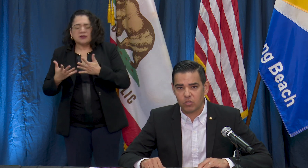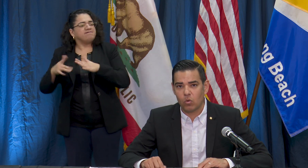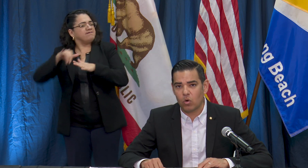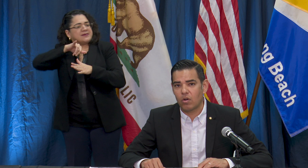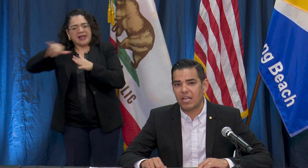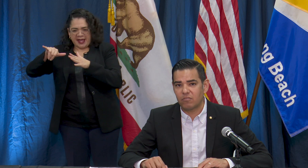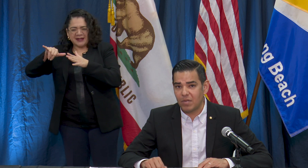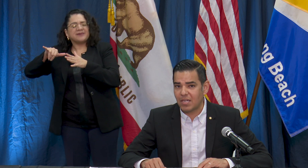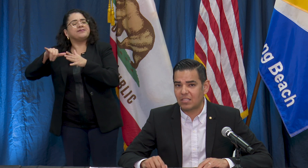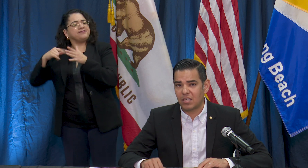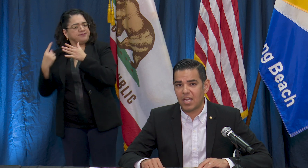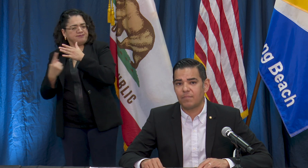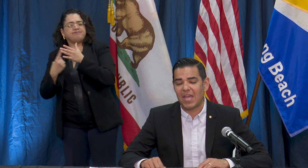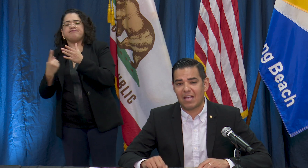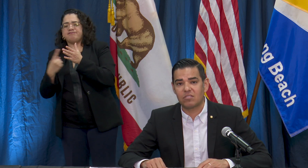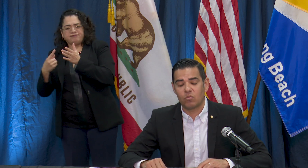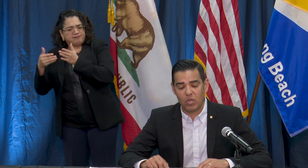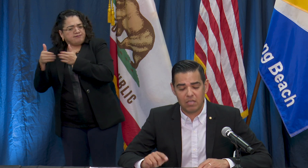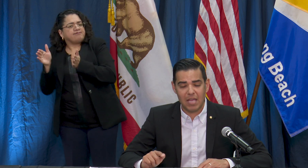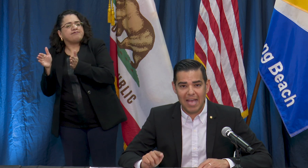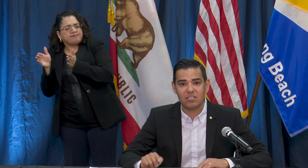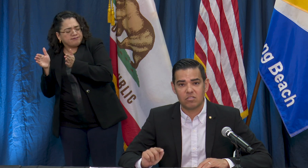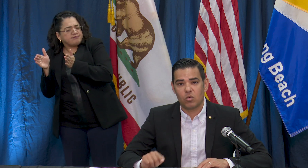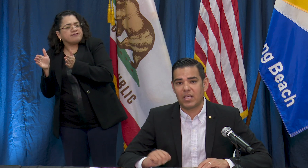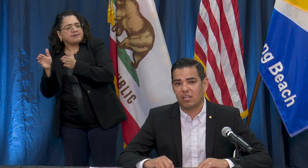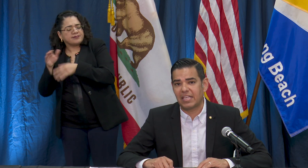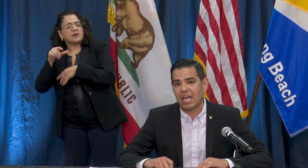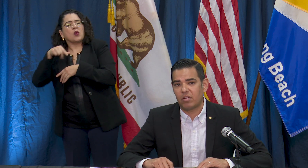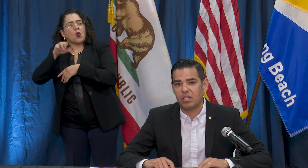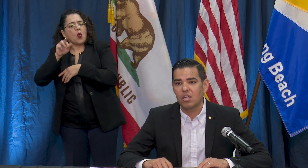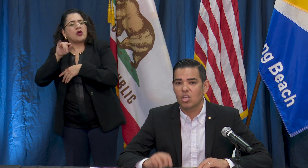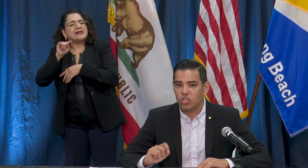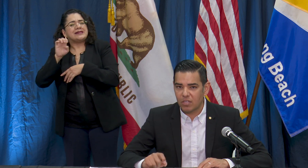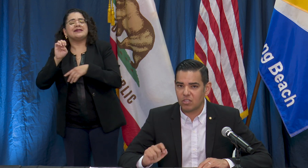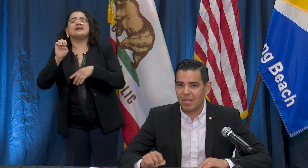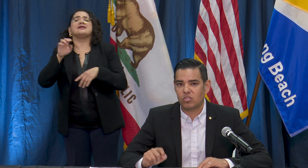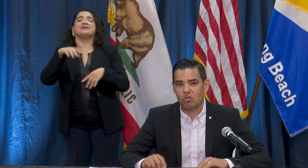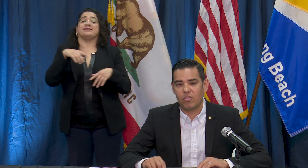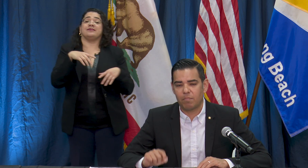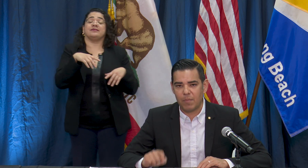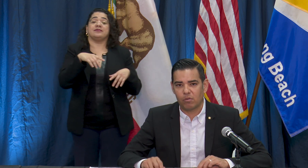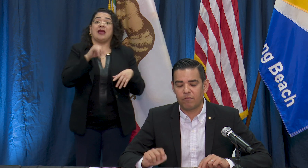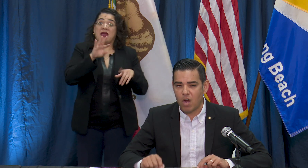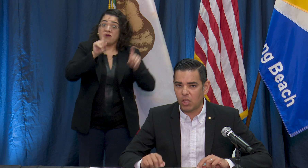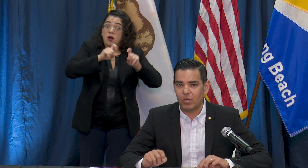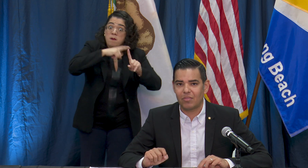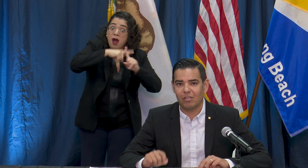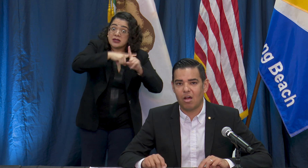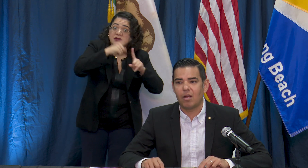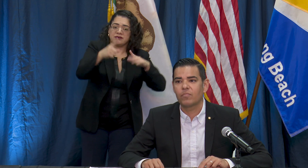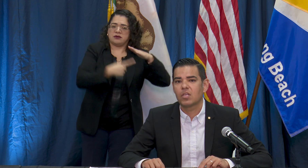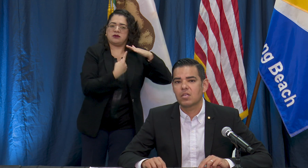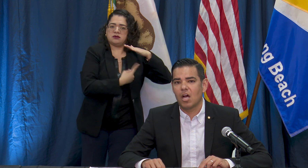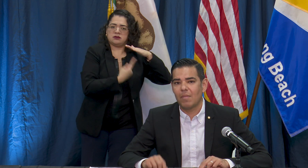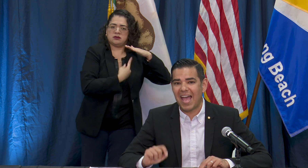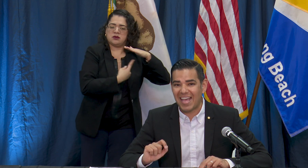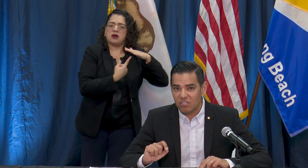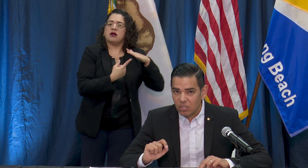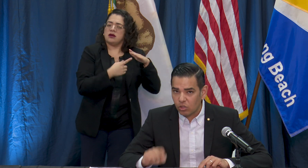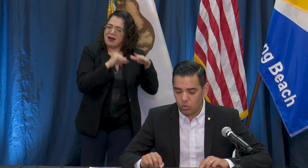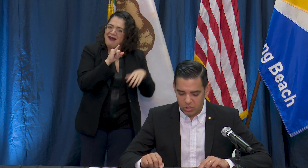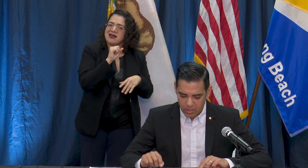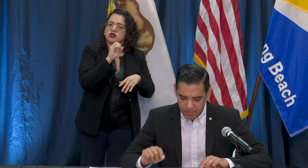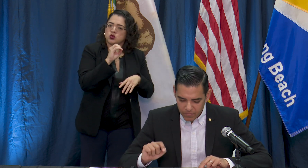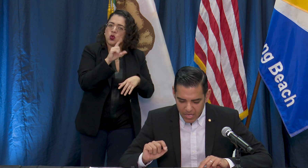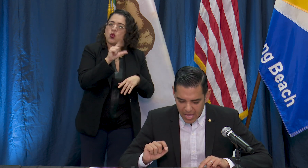be an official order as of midnight tonight, as is doing LA County, just to make sure that people are following the law